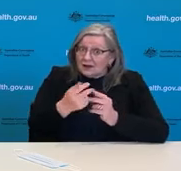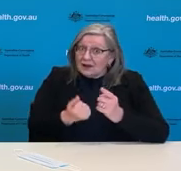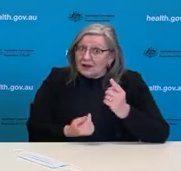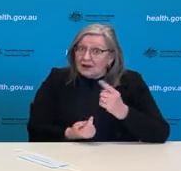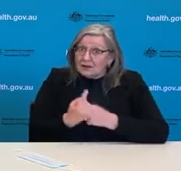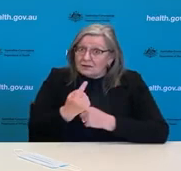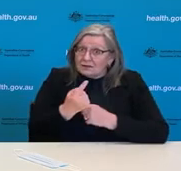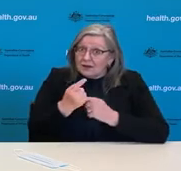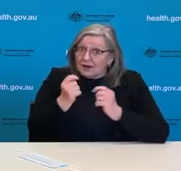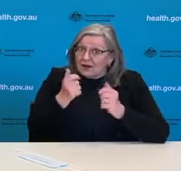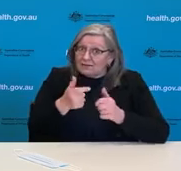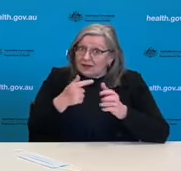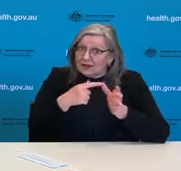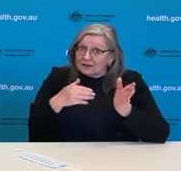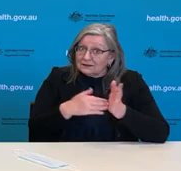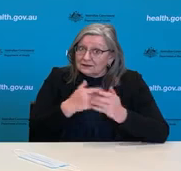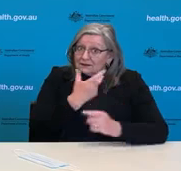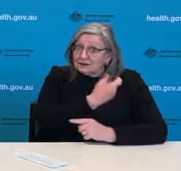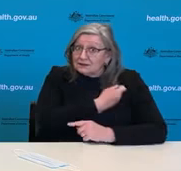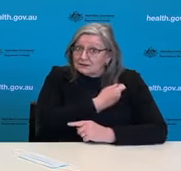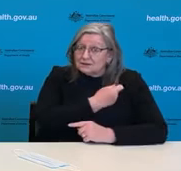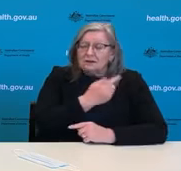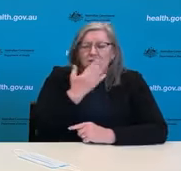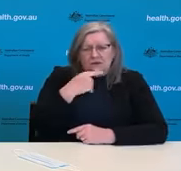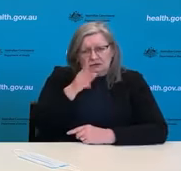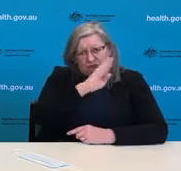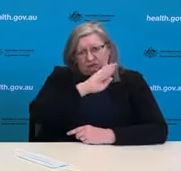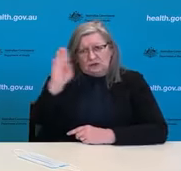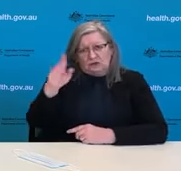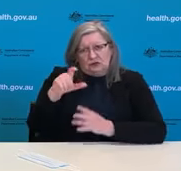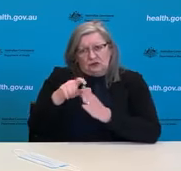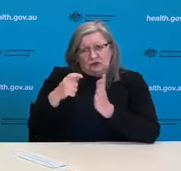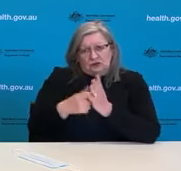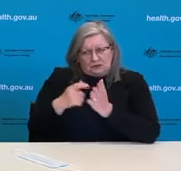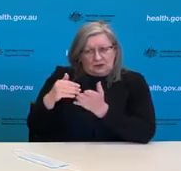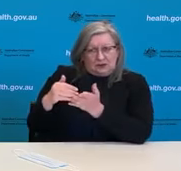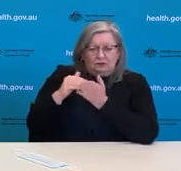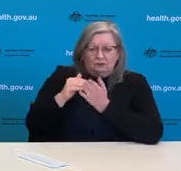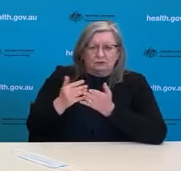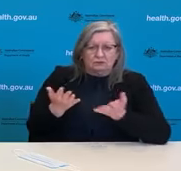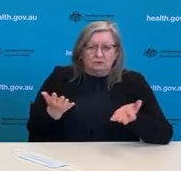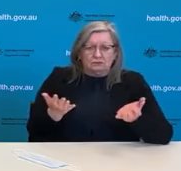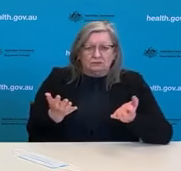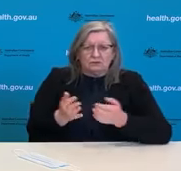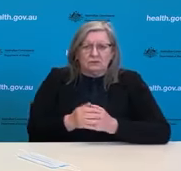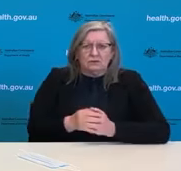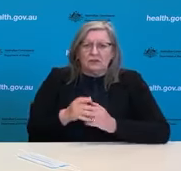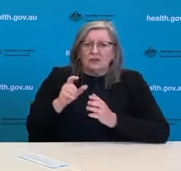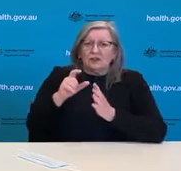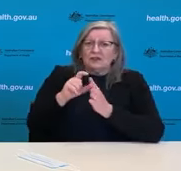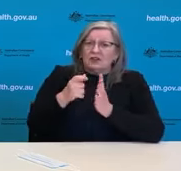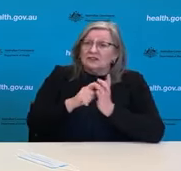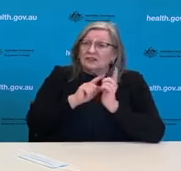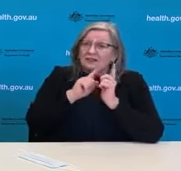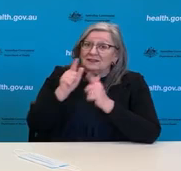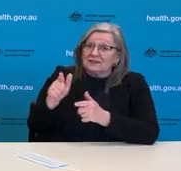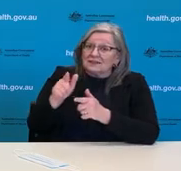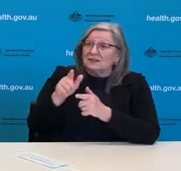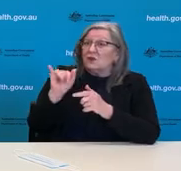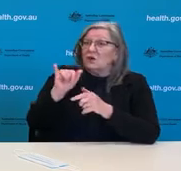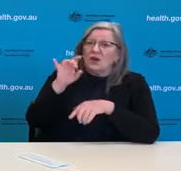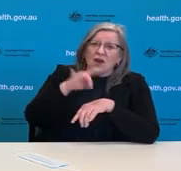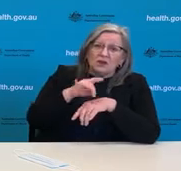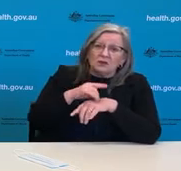seek urgent medical advice and attention. There's a very simple blood test that we can do to exclude